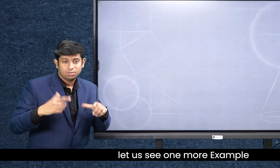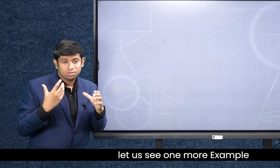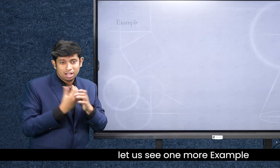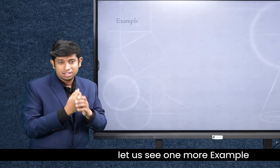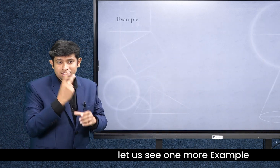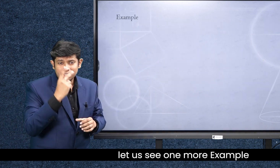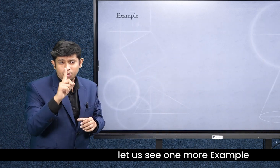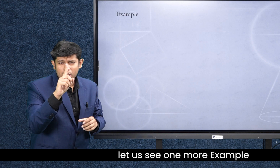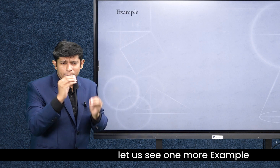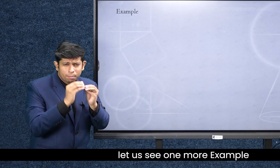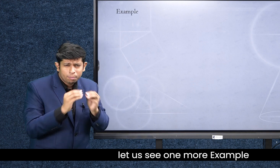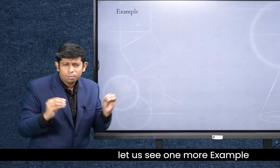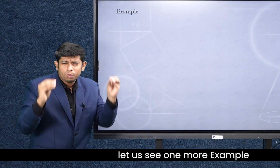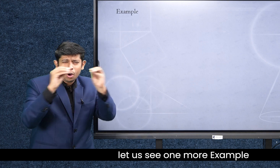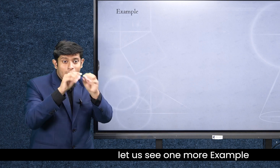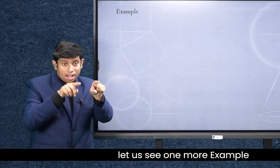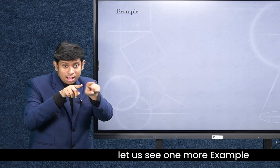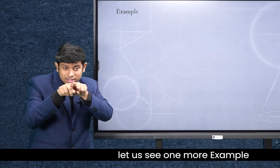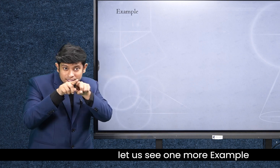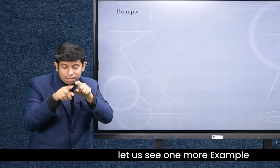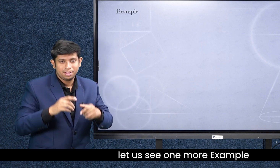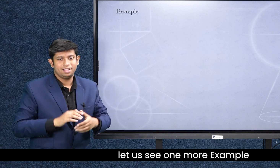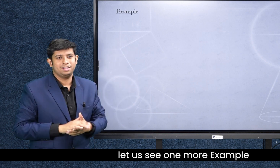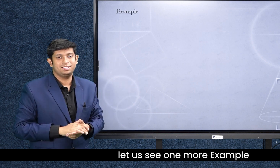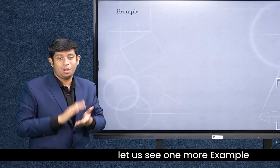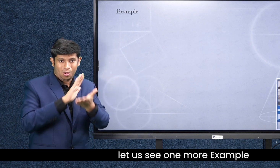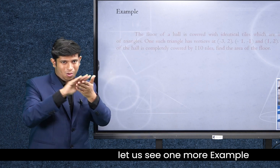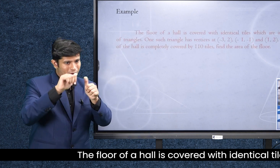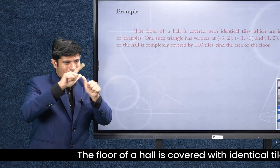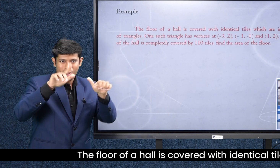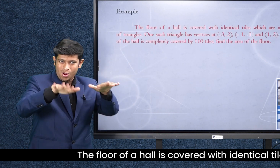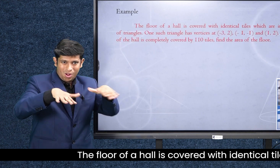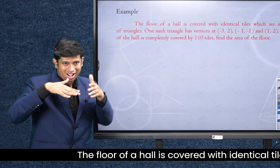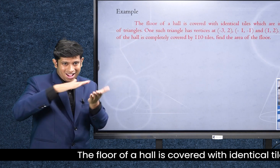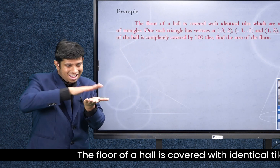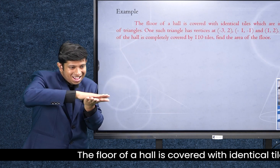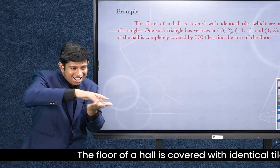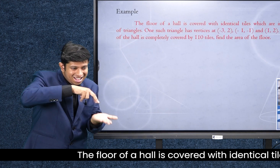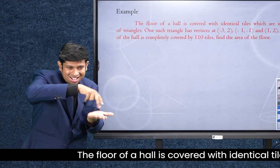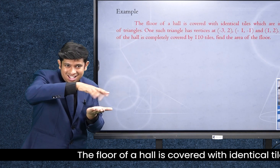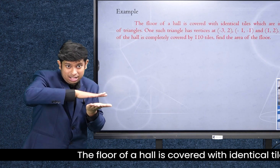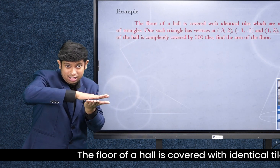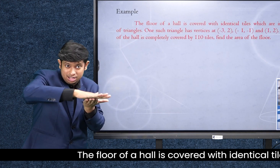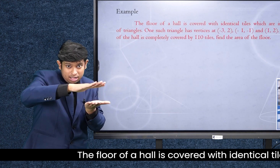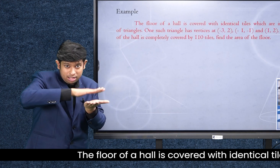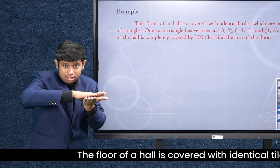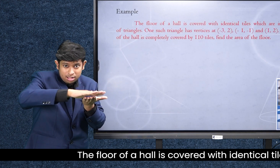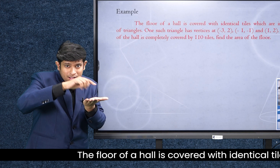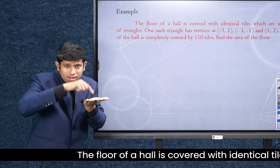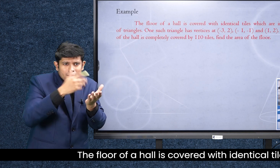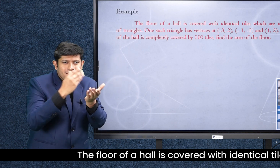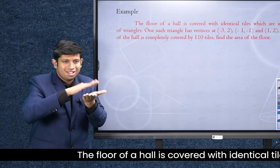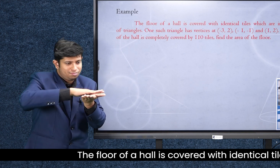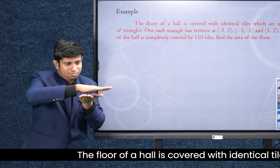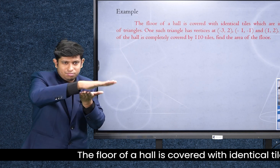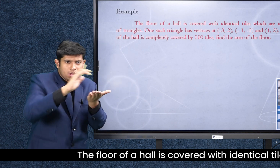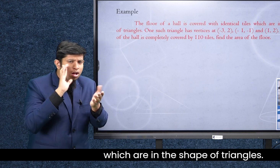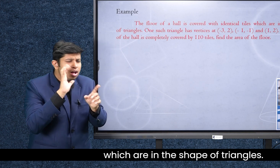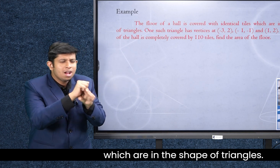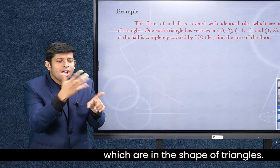Let us see one more example. The floor of a hall is covered with identical tiles which are in the